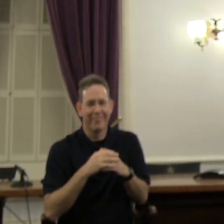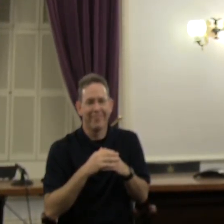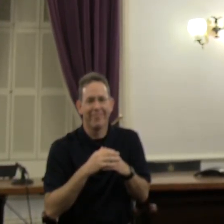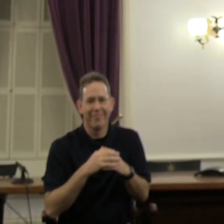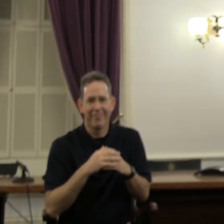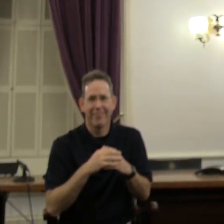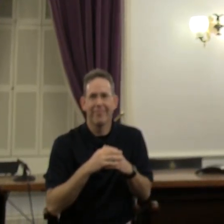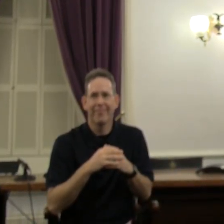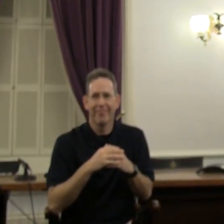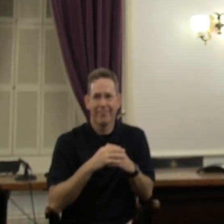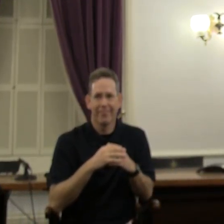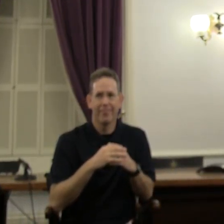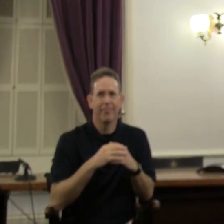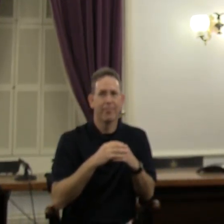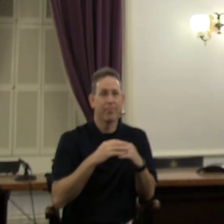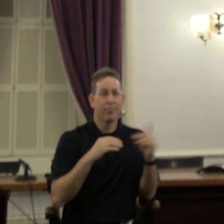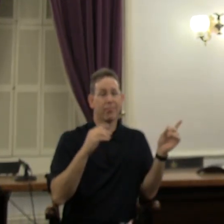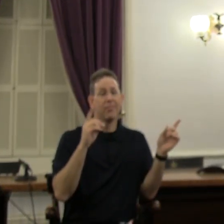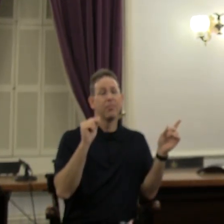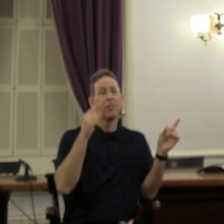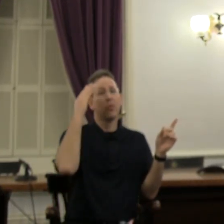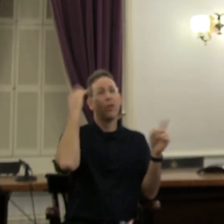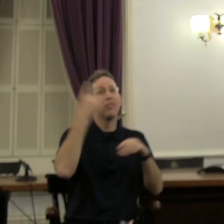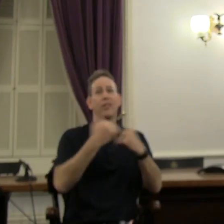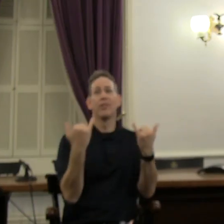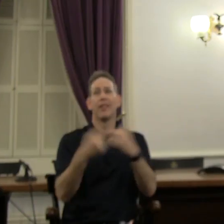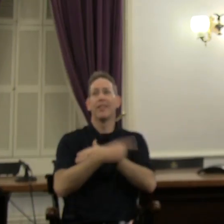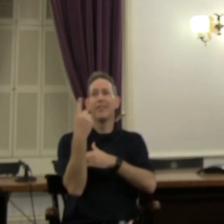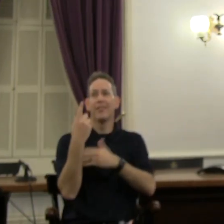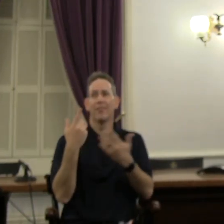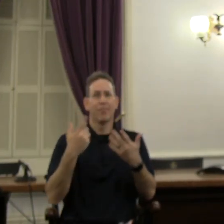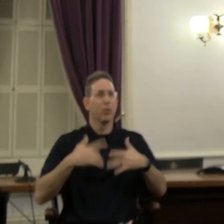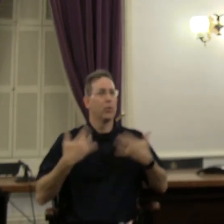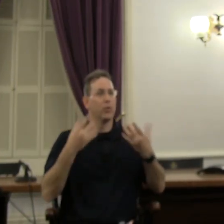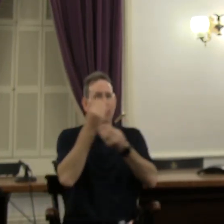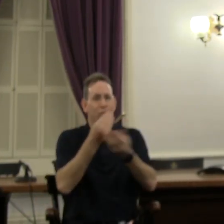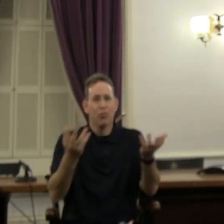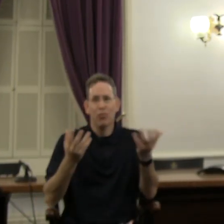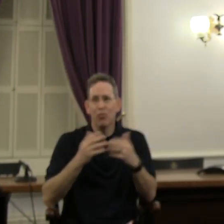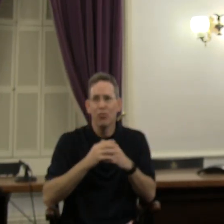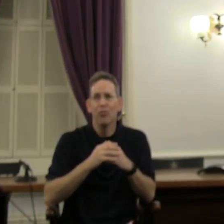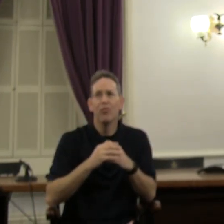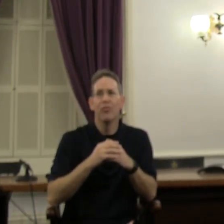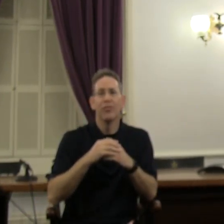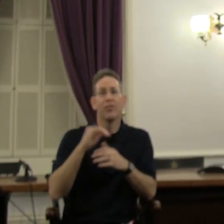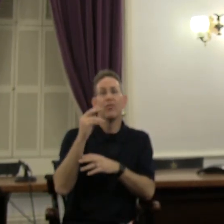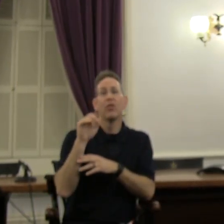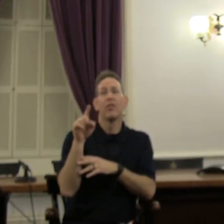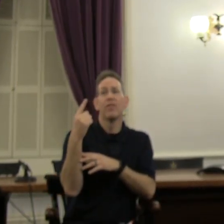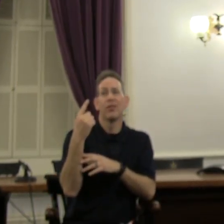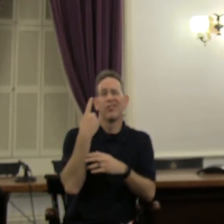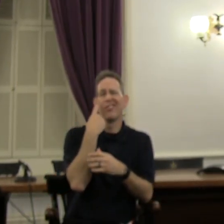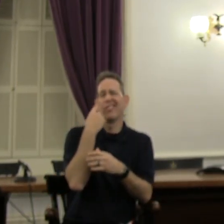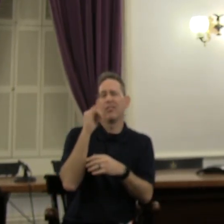Thank you. A bit of good news that I want to share with the disability